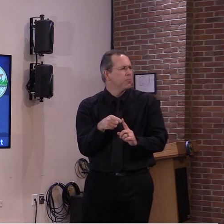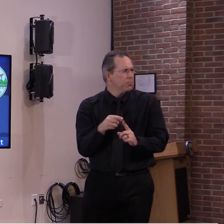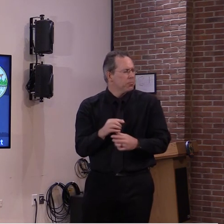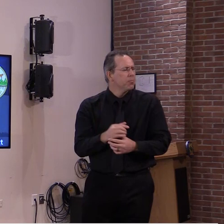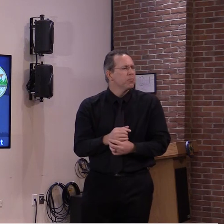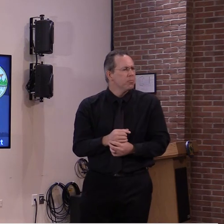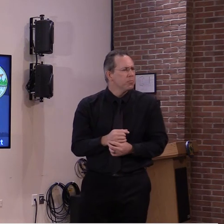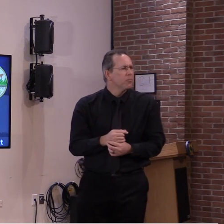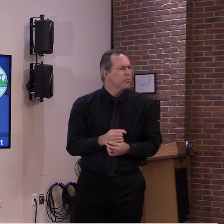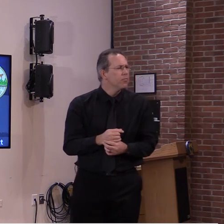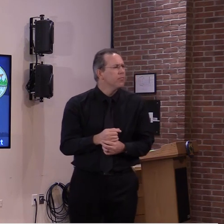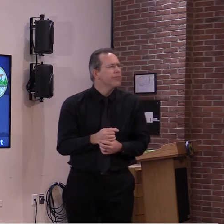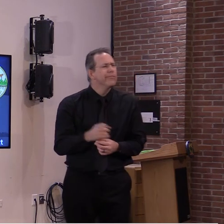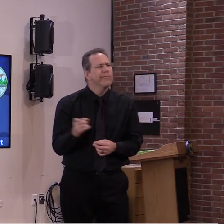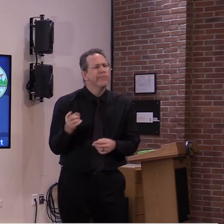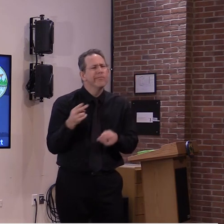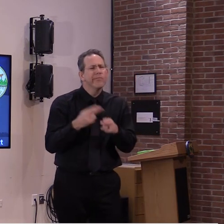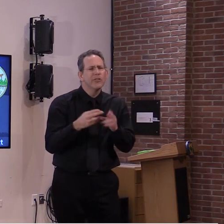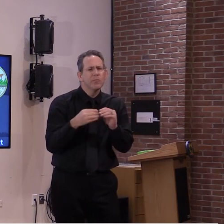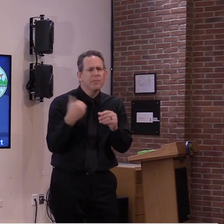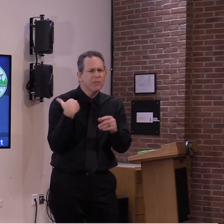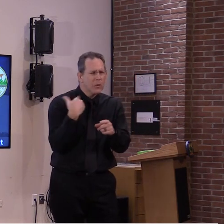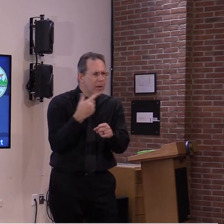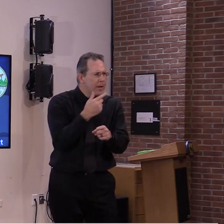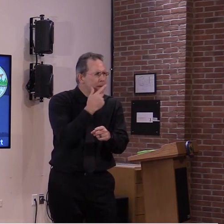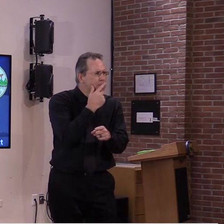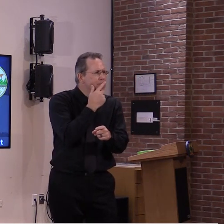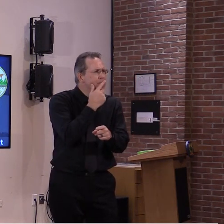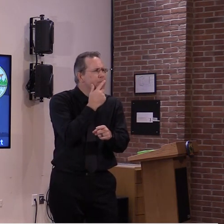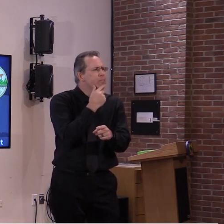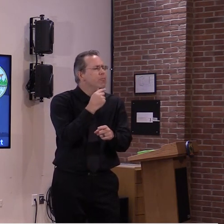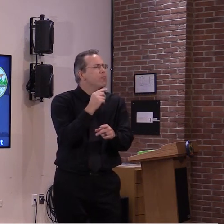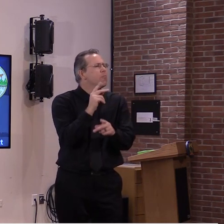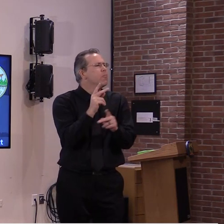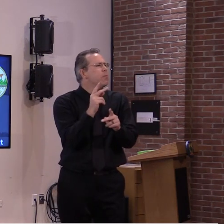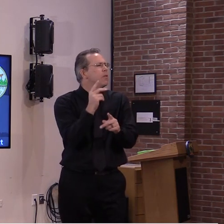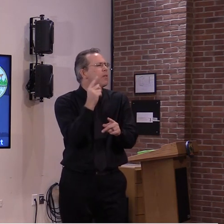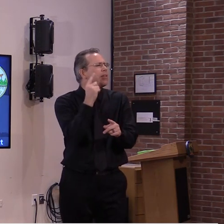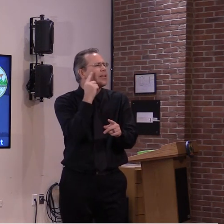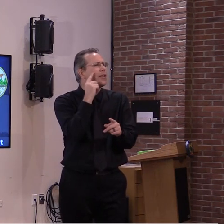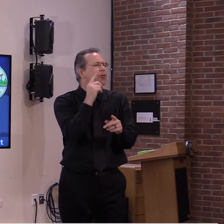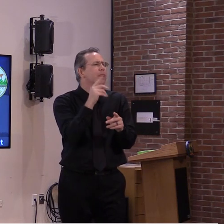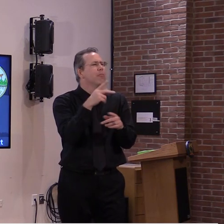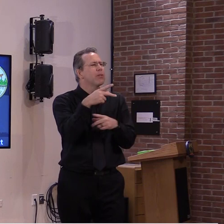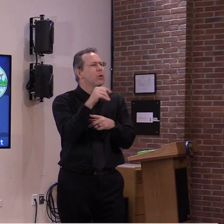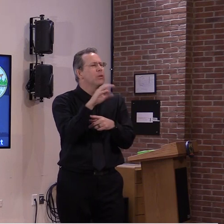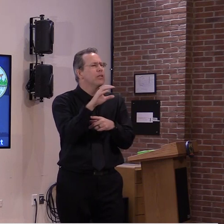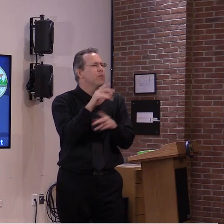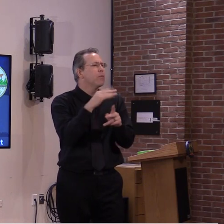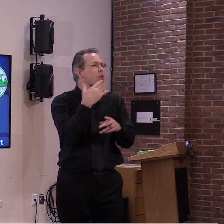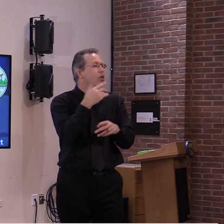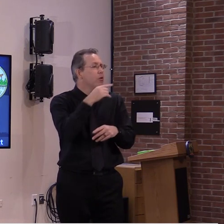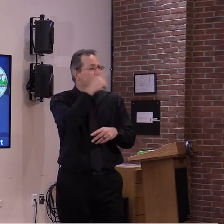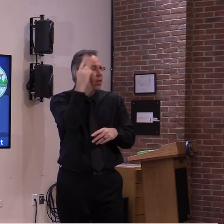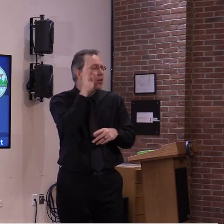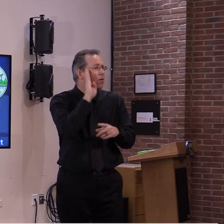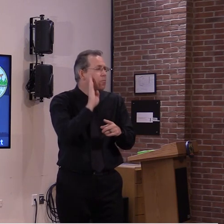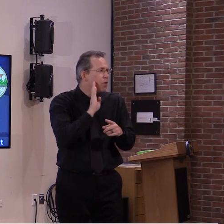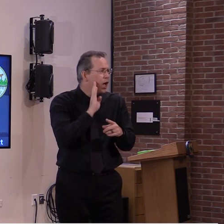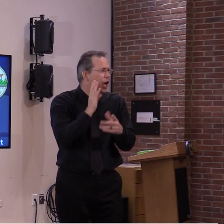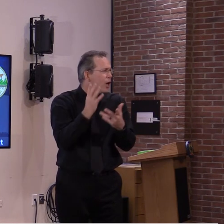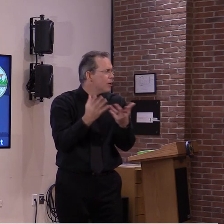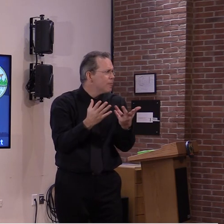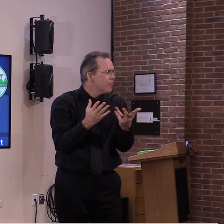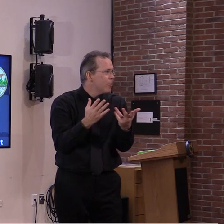been unclear exactly how. In the statements to date about age banding and chronic conditions, haven't made any mention of